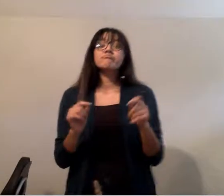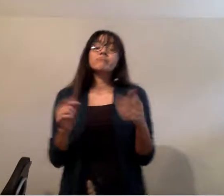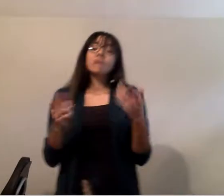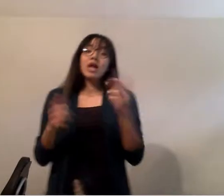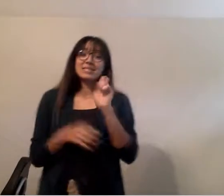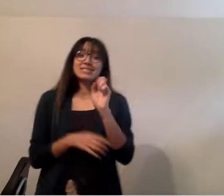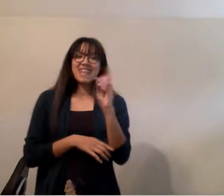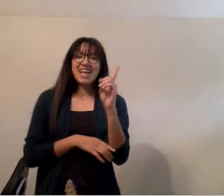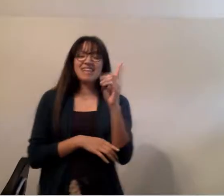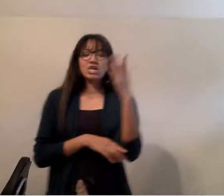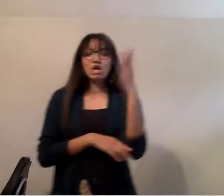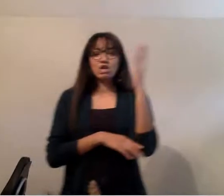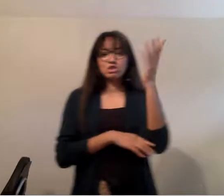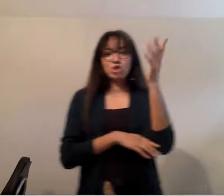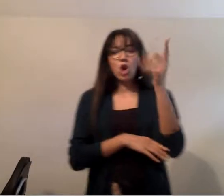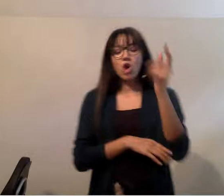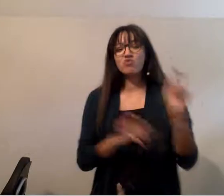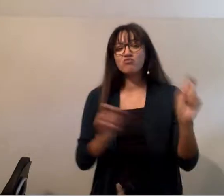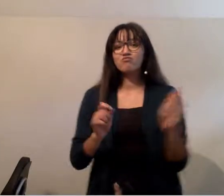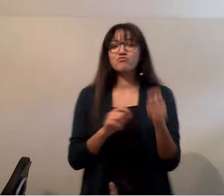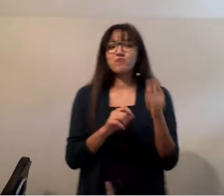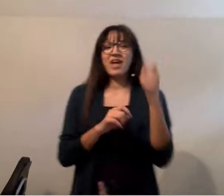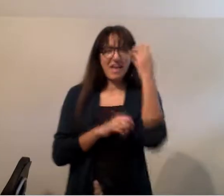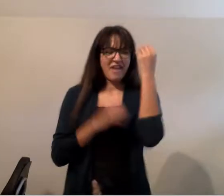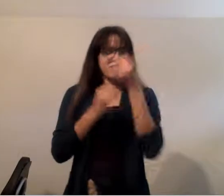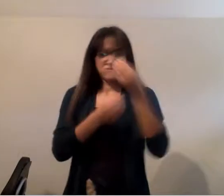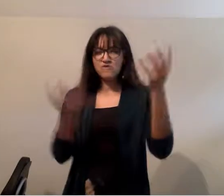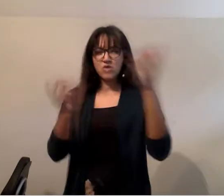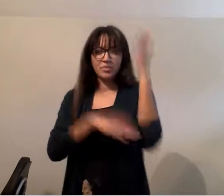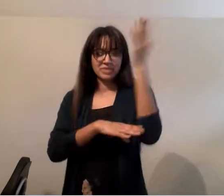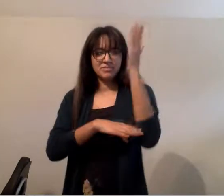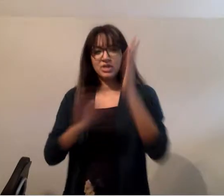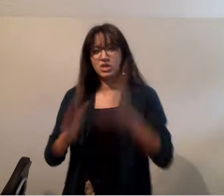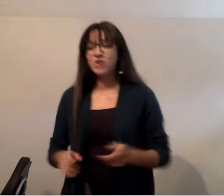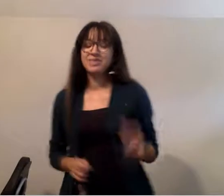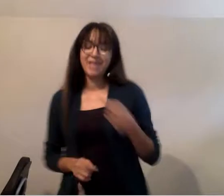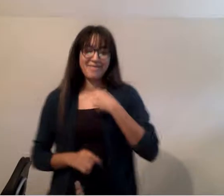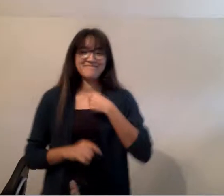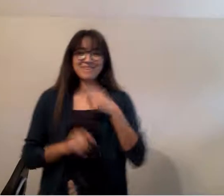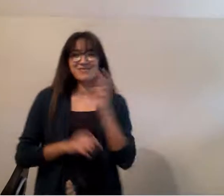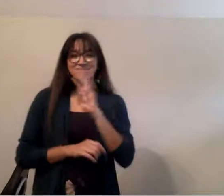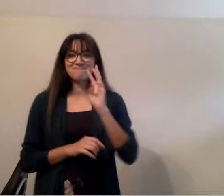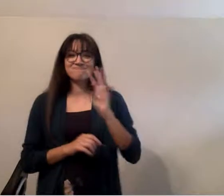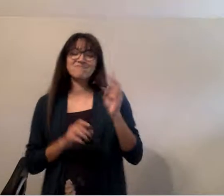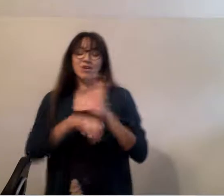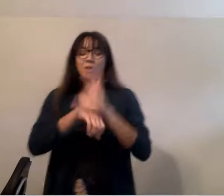up the website, and there was my face staring right back at me, and guess who woke up?